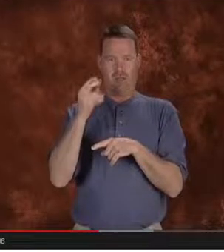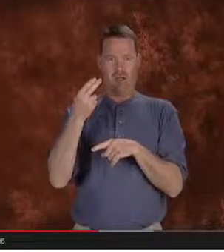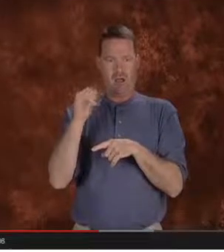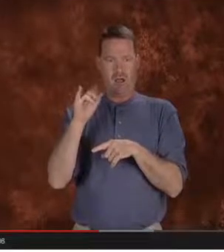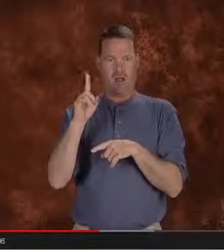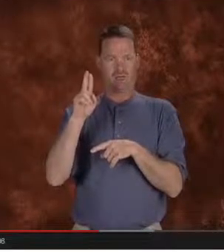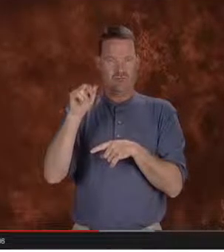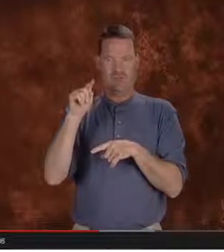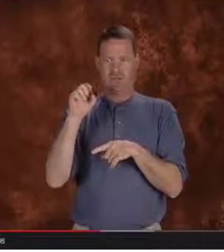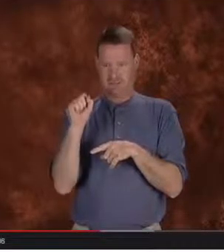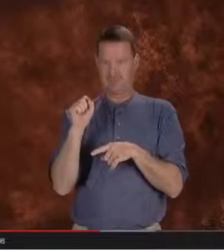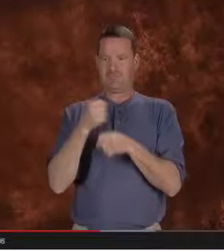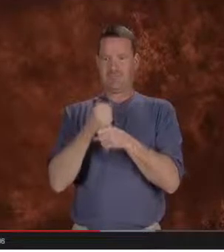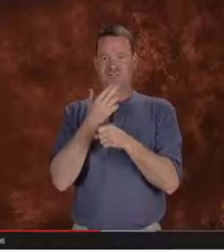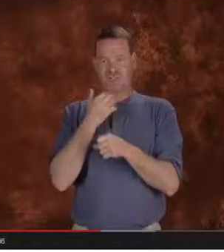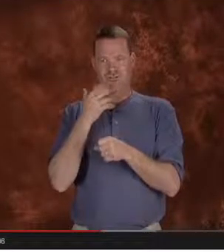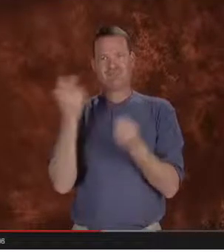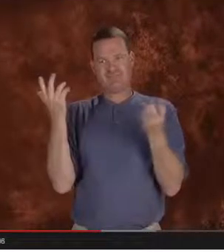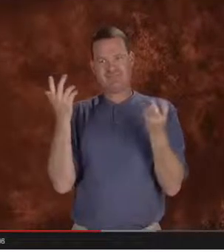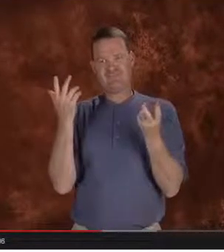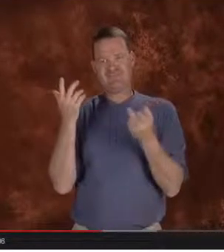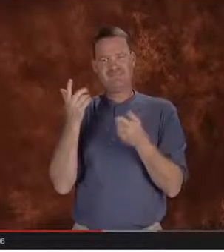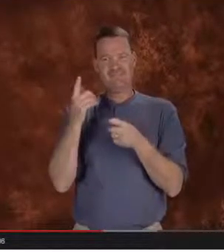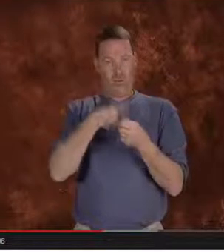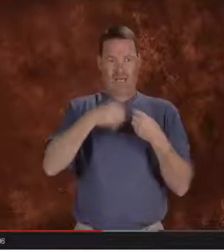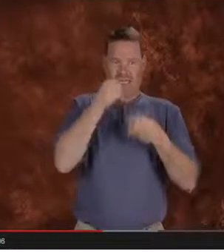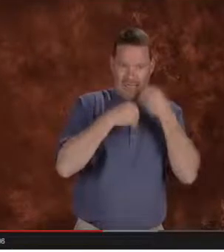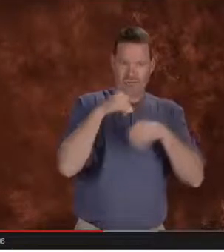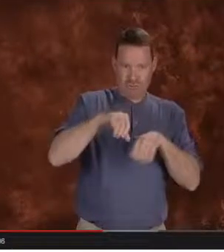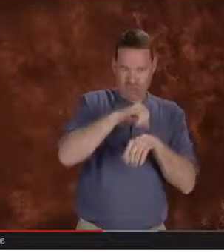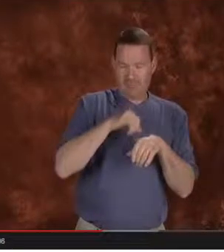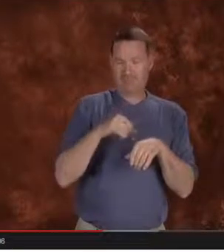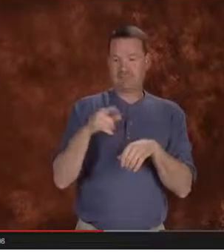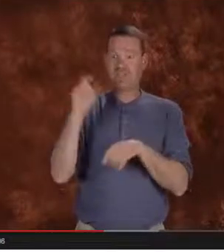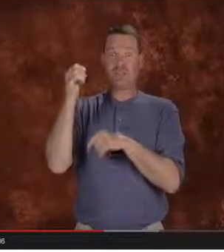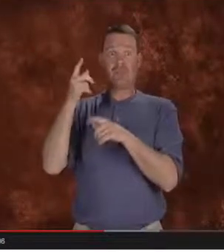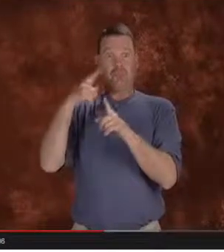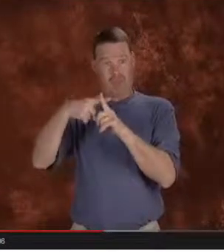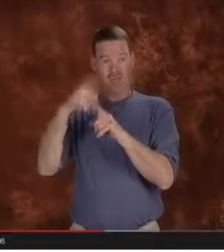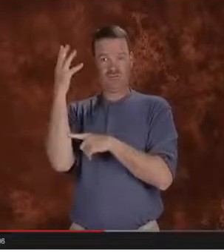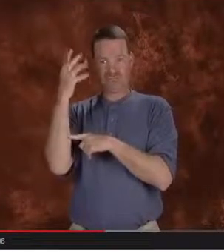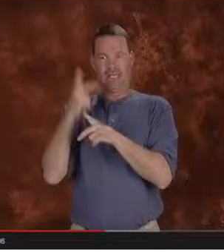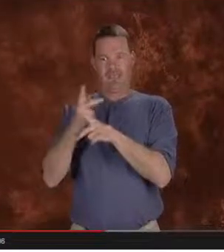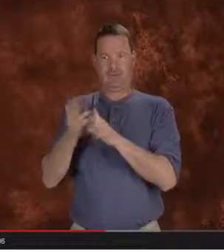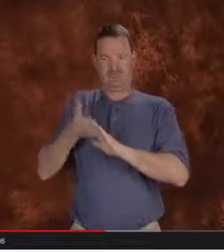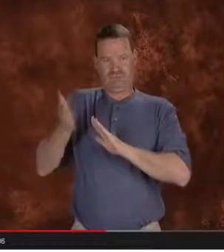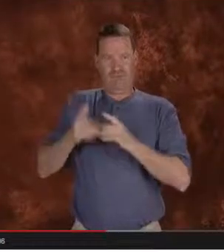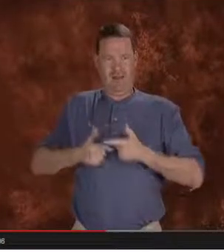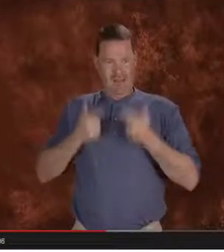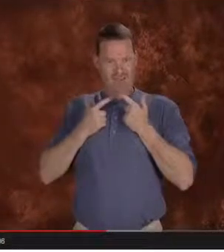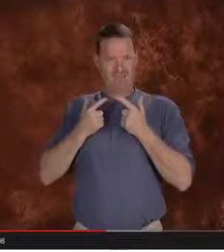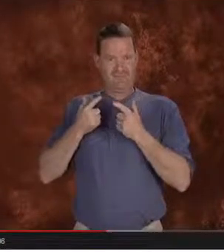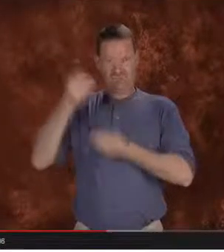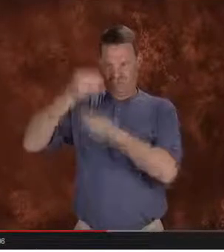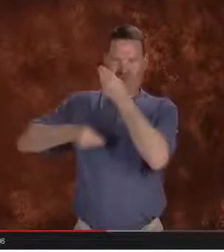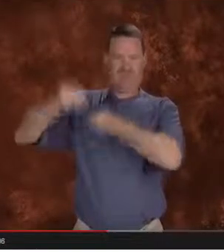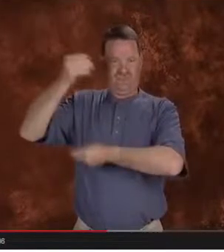If you've ever eaten syrup, it comes from trees because it's the carbohydrates that the trees make.